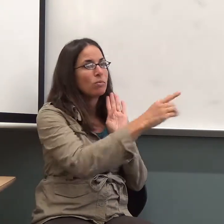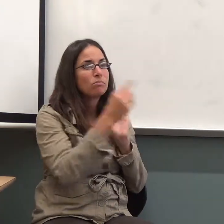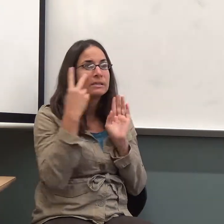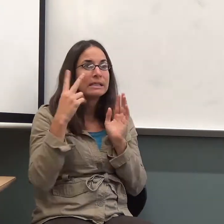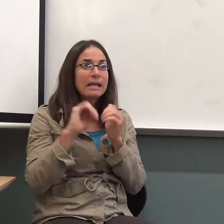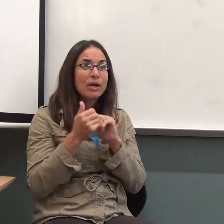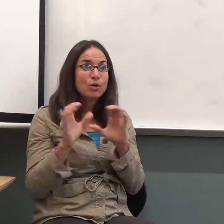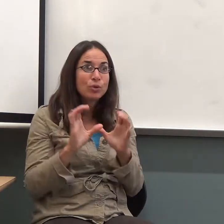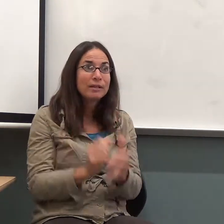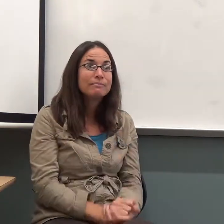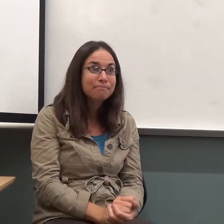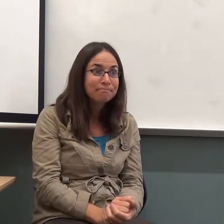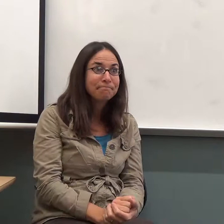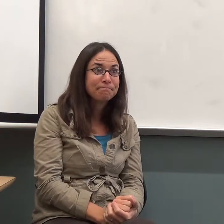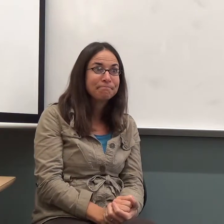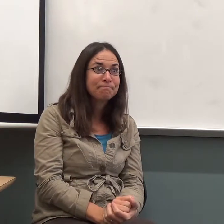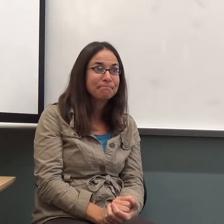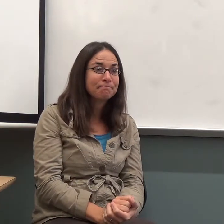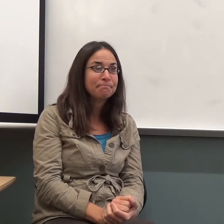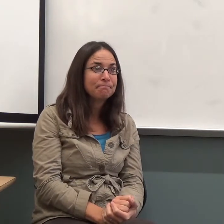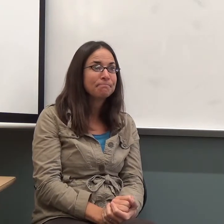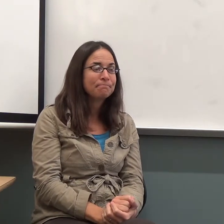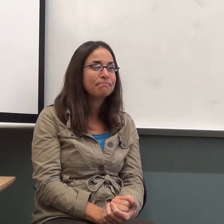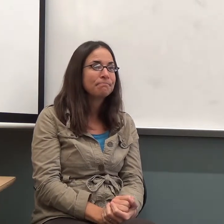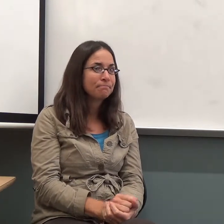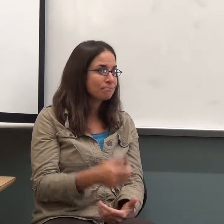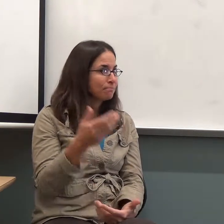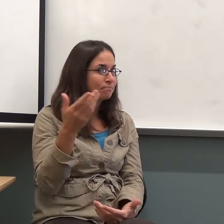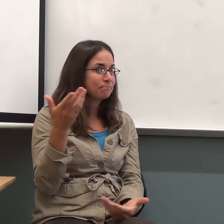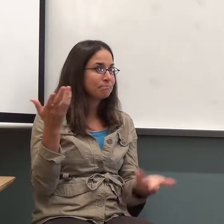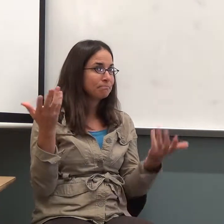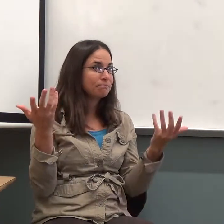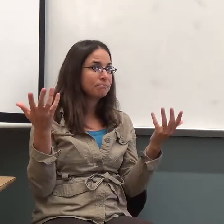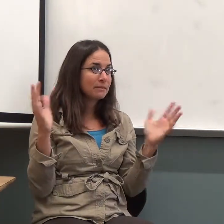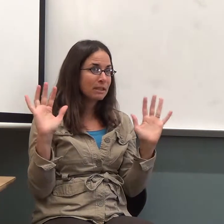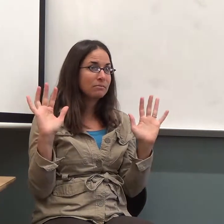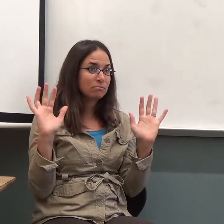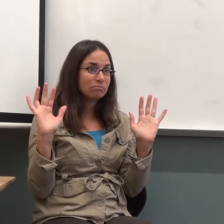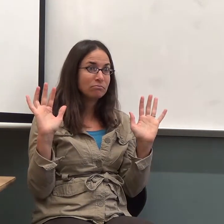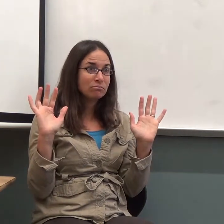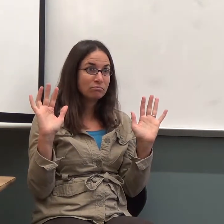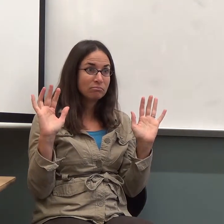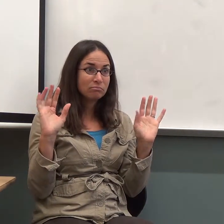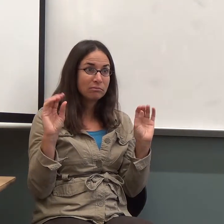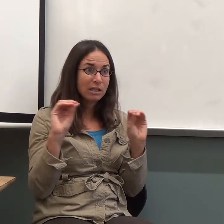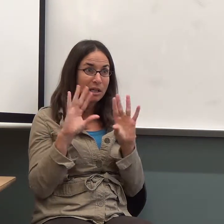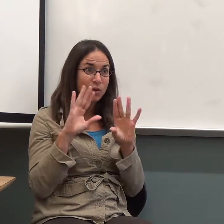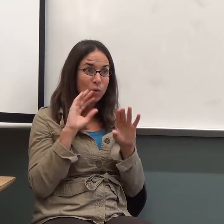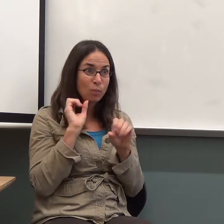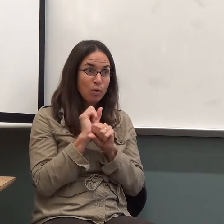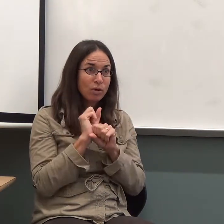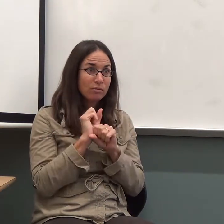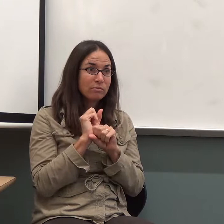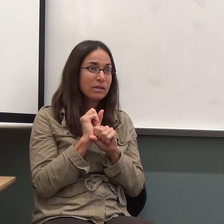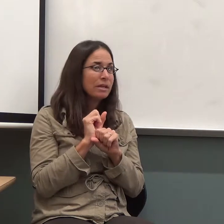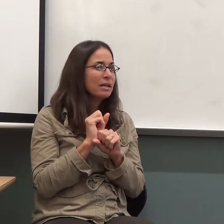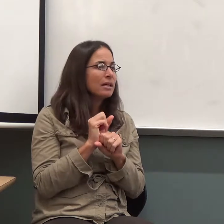Okay? And with that, you are good. Homework. That's your homework. Okay? Finish this